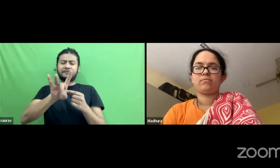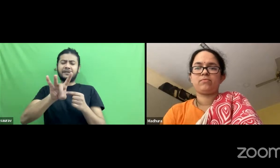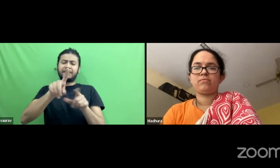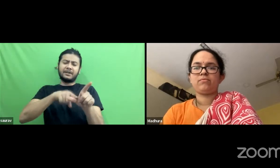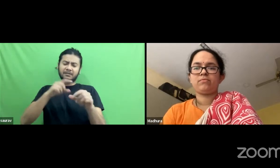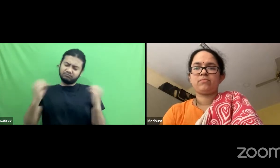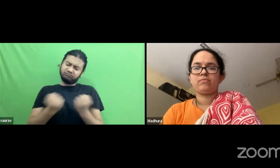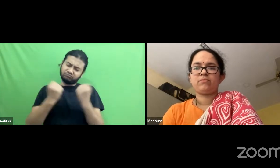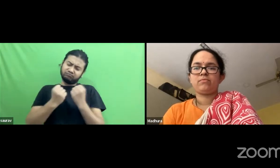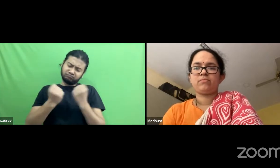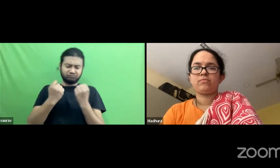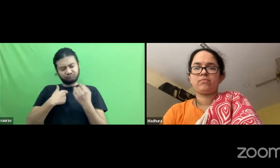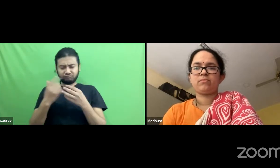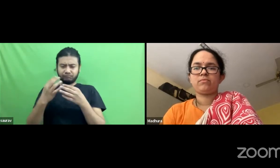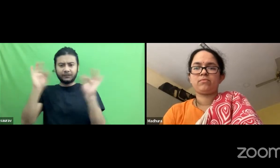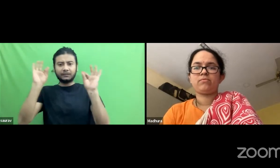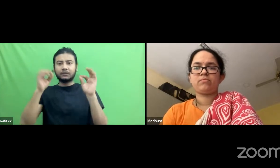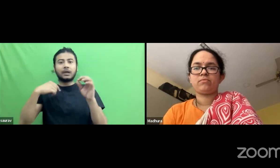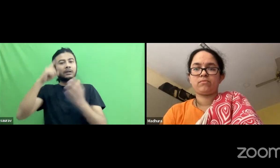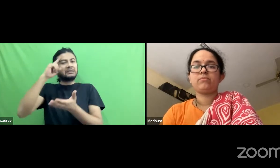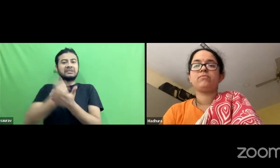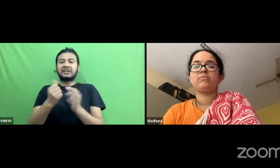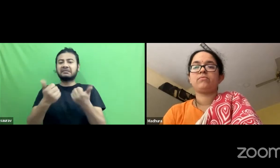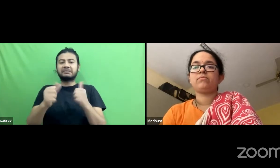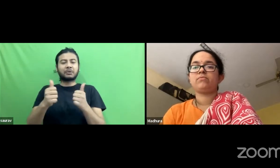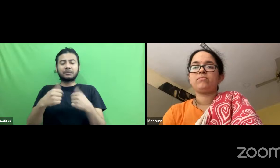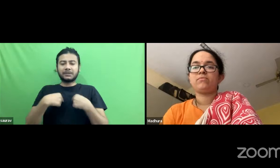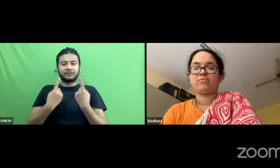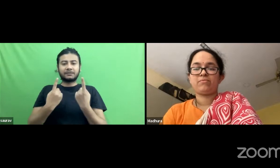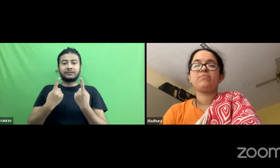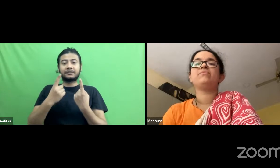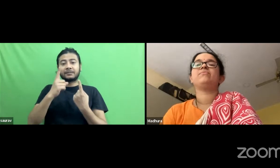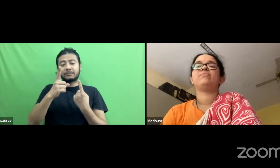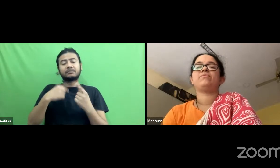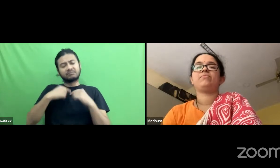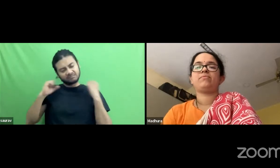In the 18th chapter, 66 words